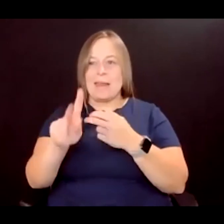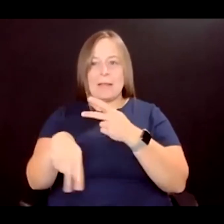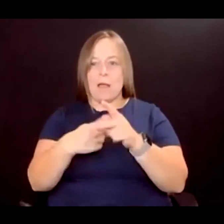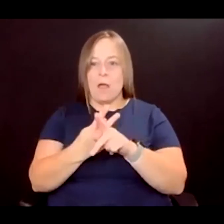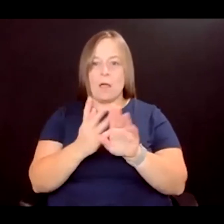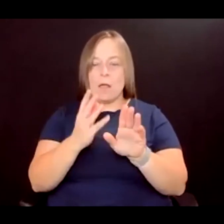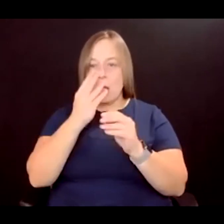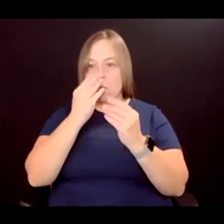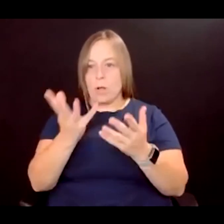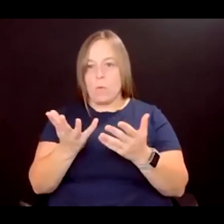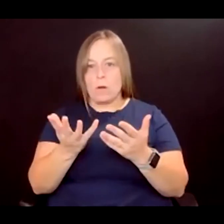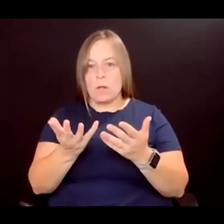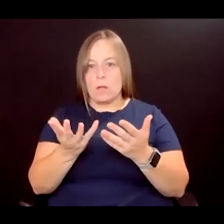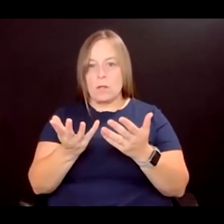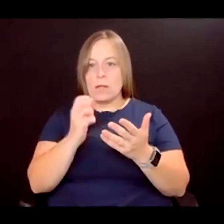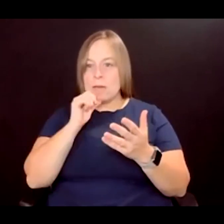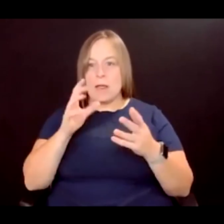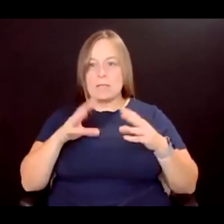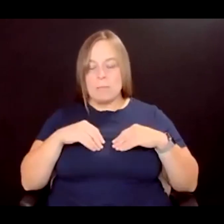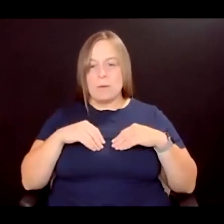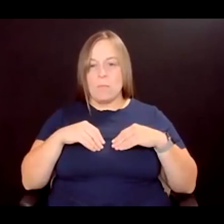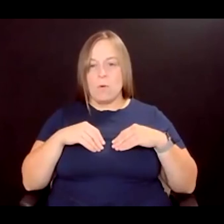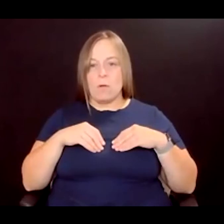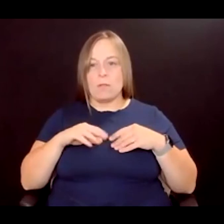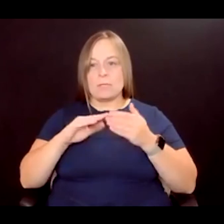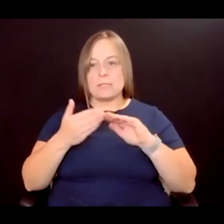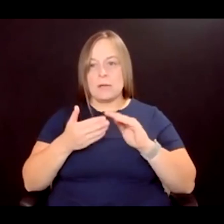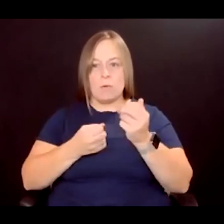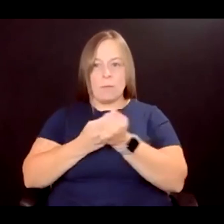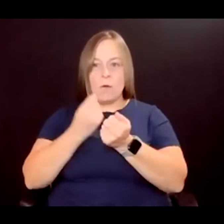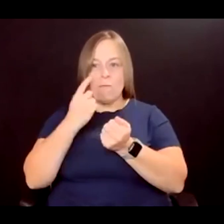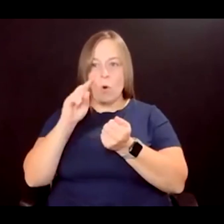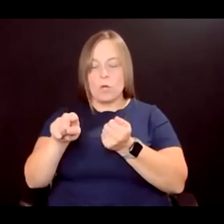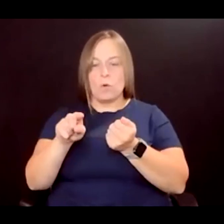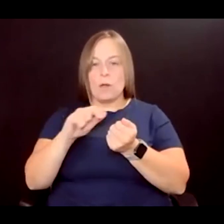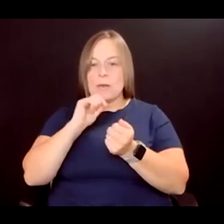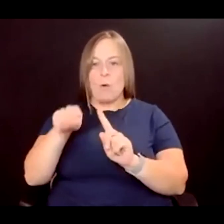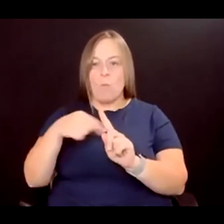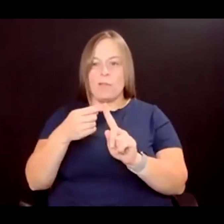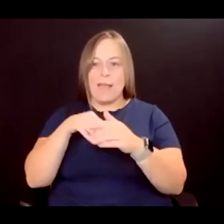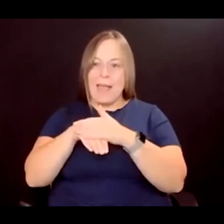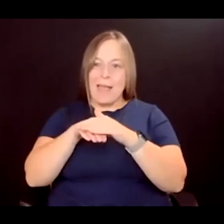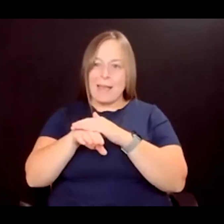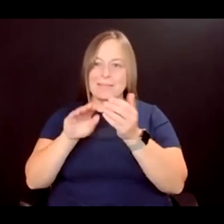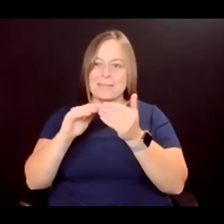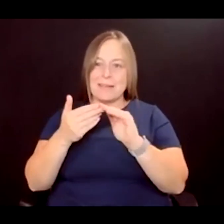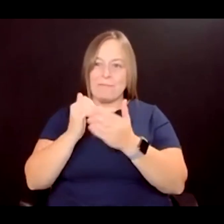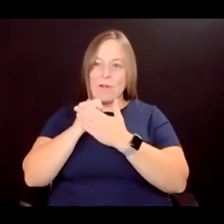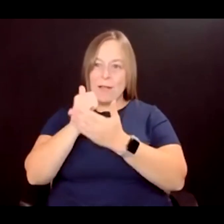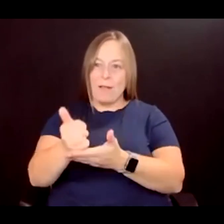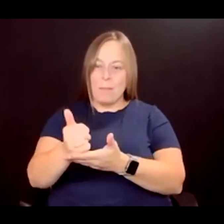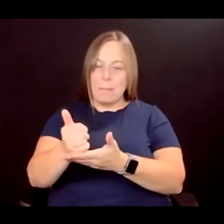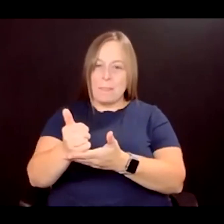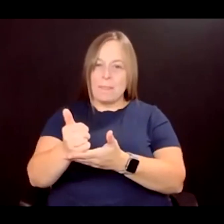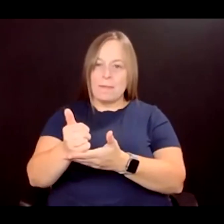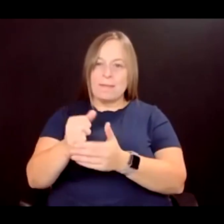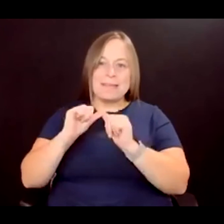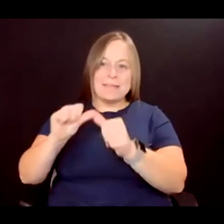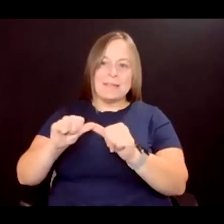accessibility. yes. So, okay, great. So let's talk about accessibility. First of all, accessibility is one of the letters in